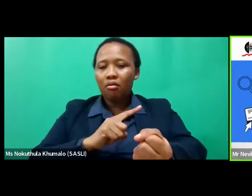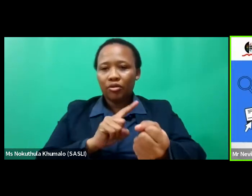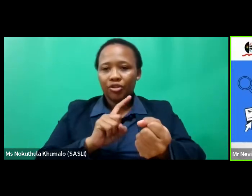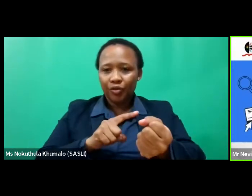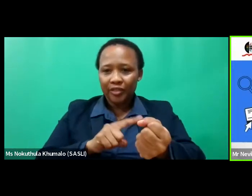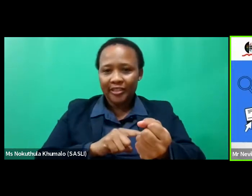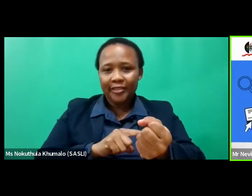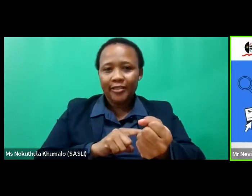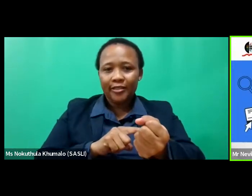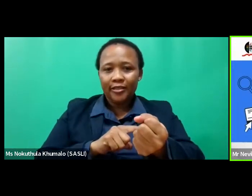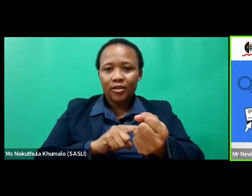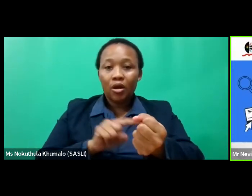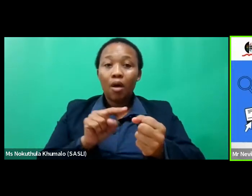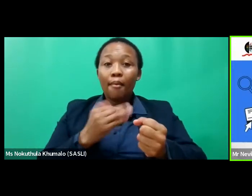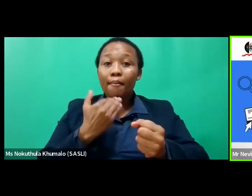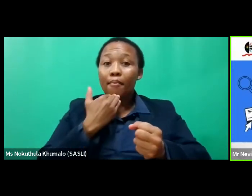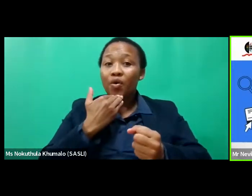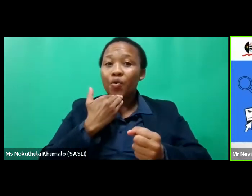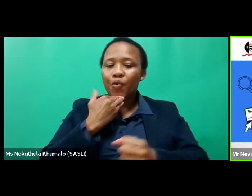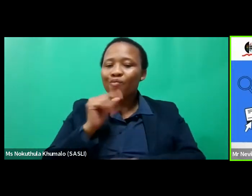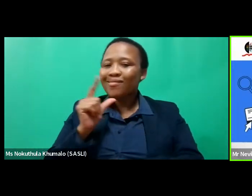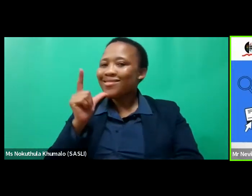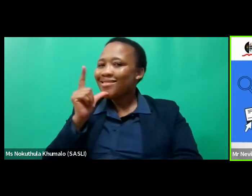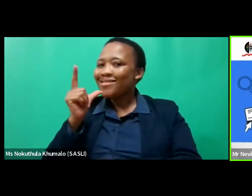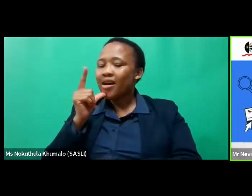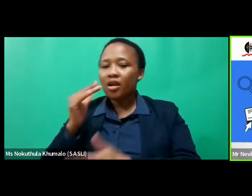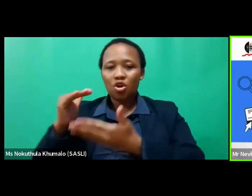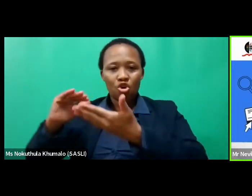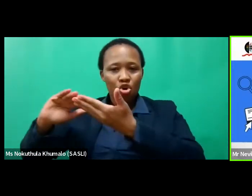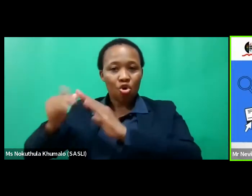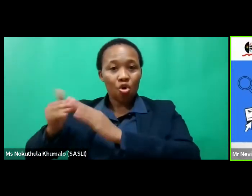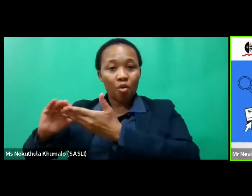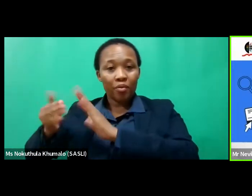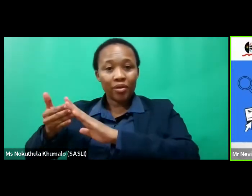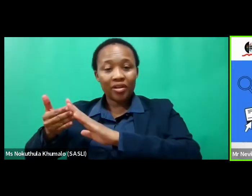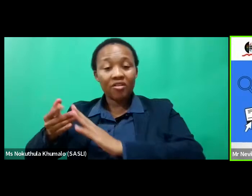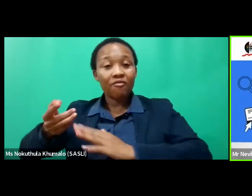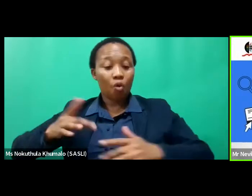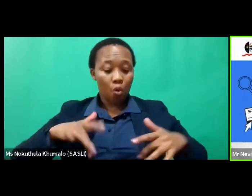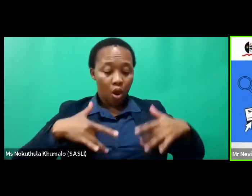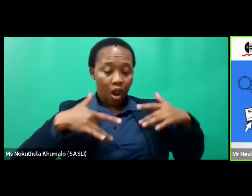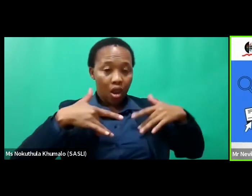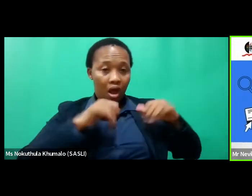by the hearing community in the lives of deaf people.